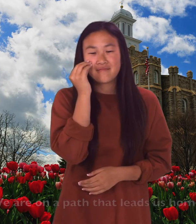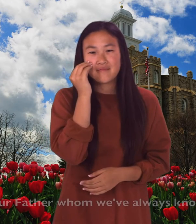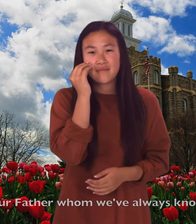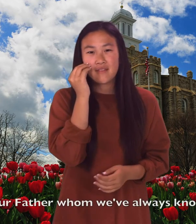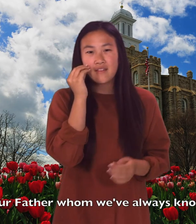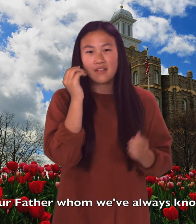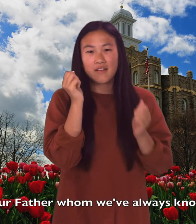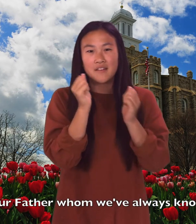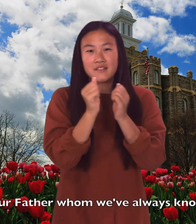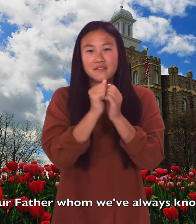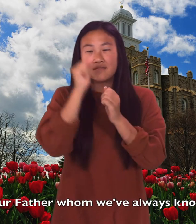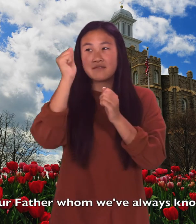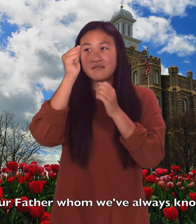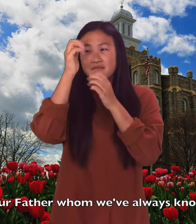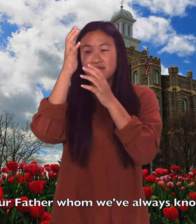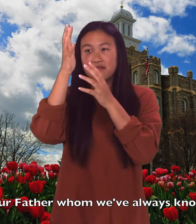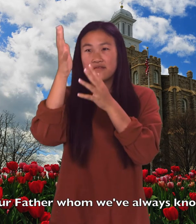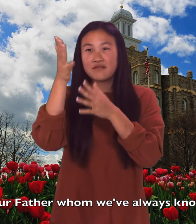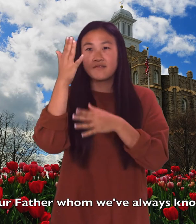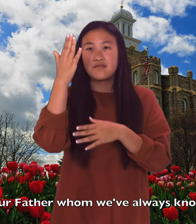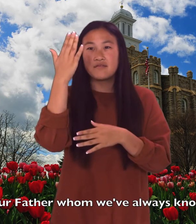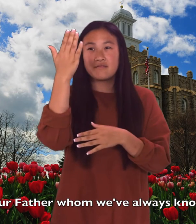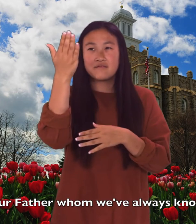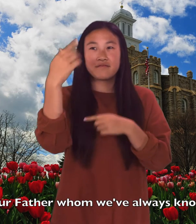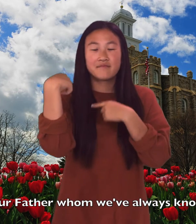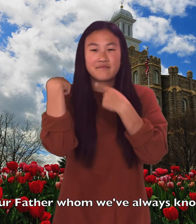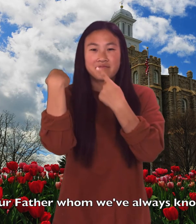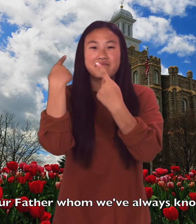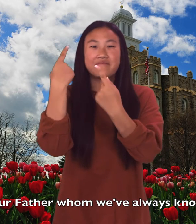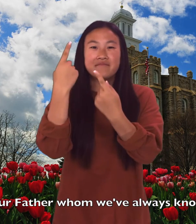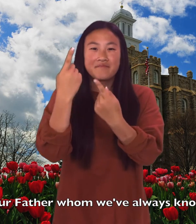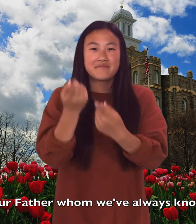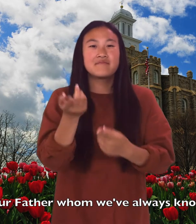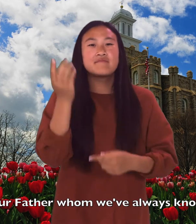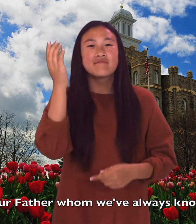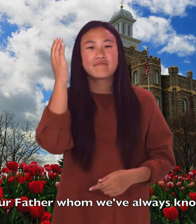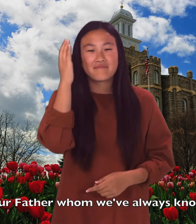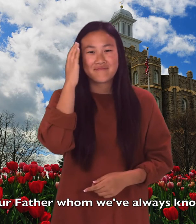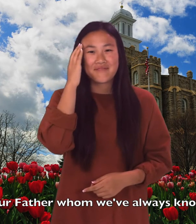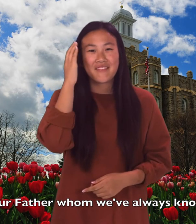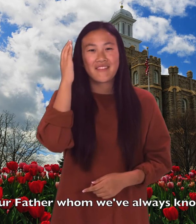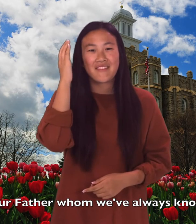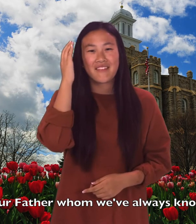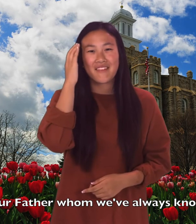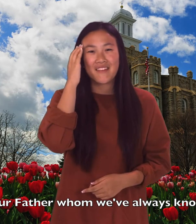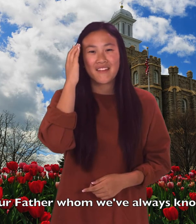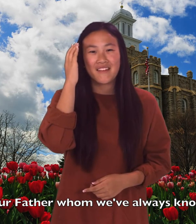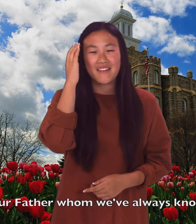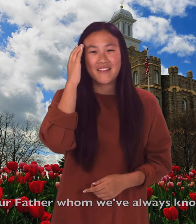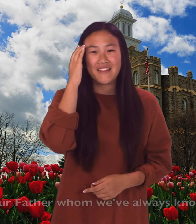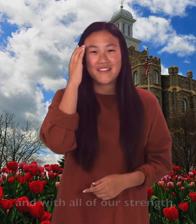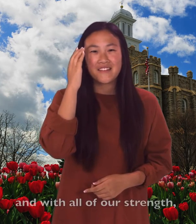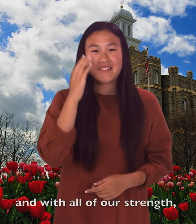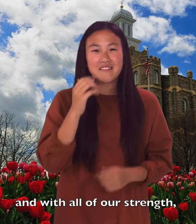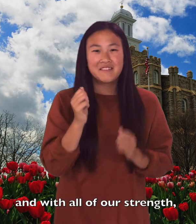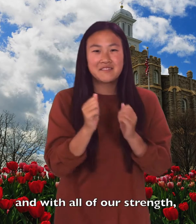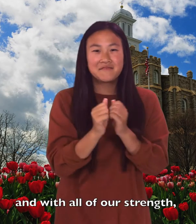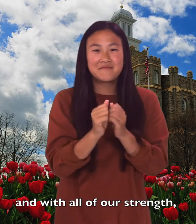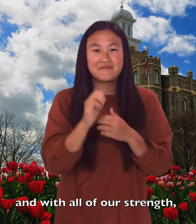To our Father whom we've always known And with all